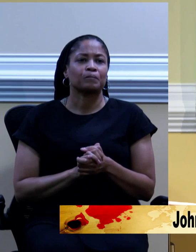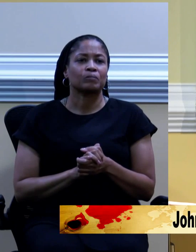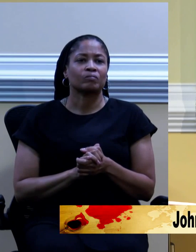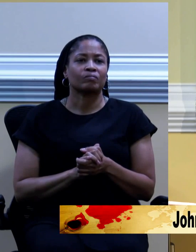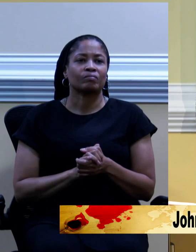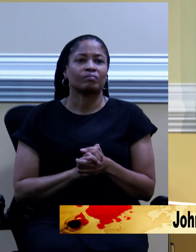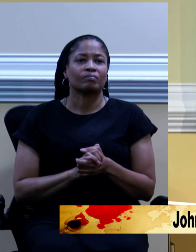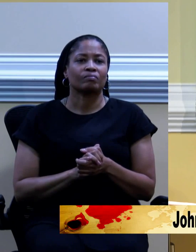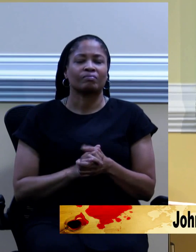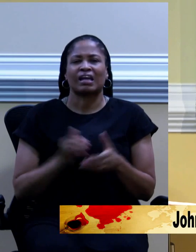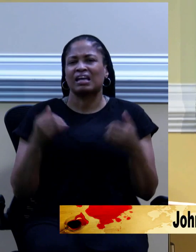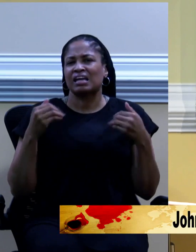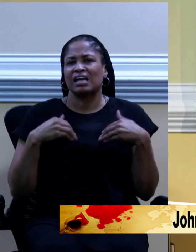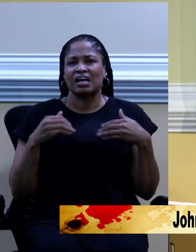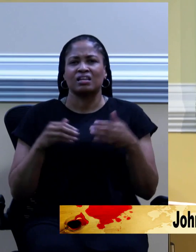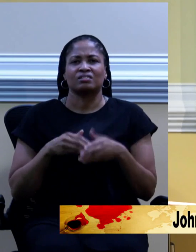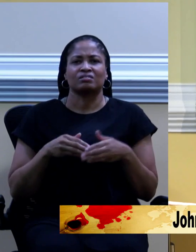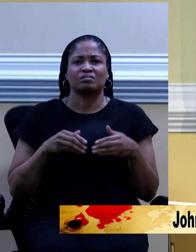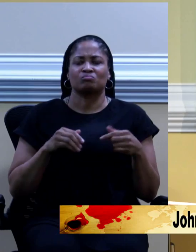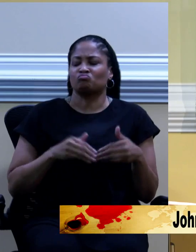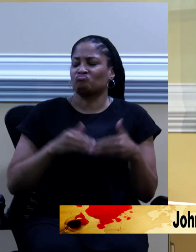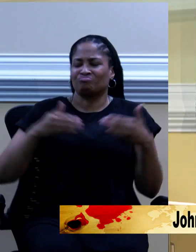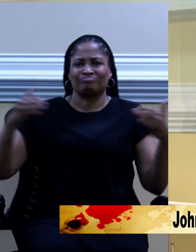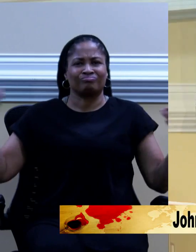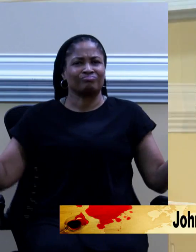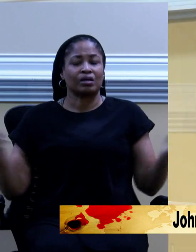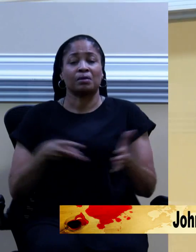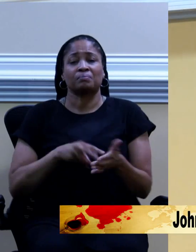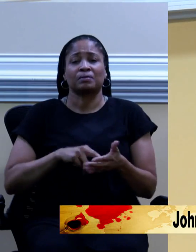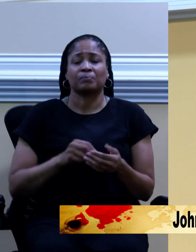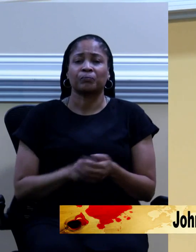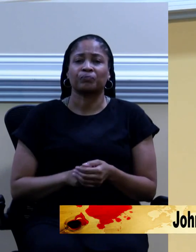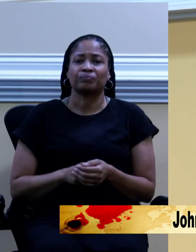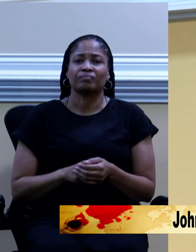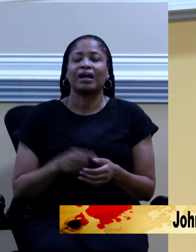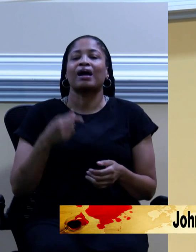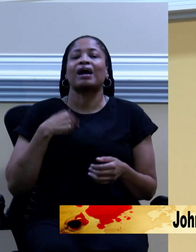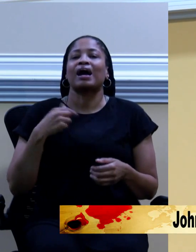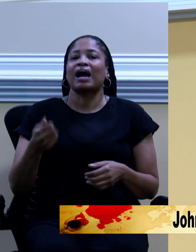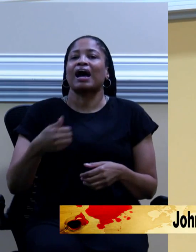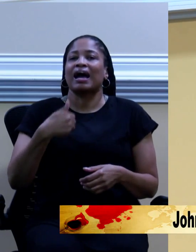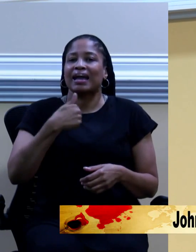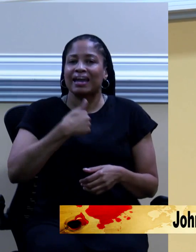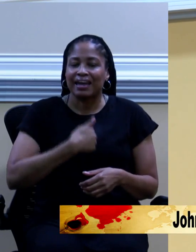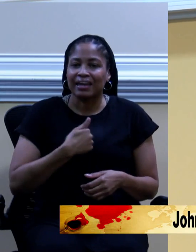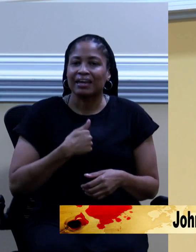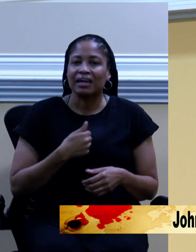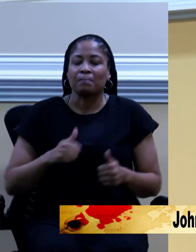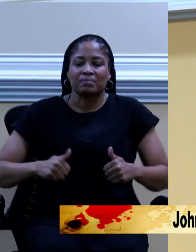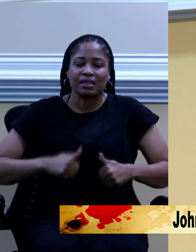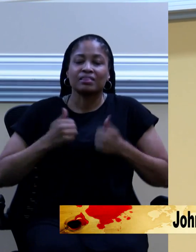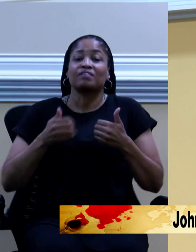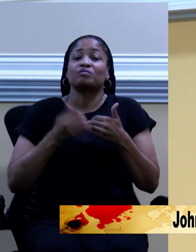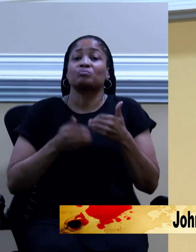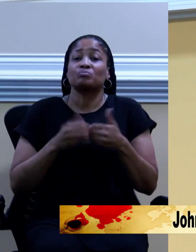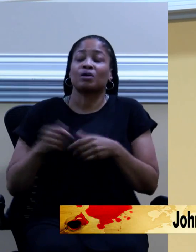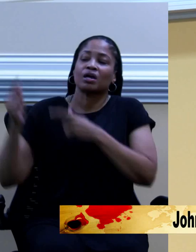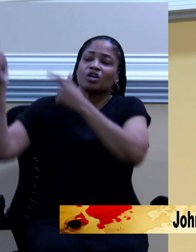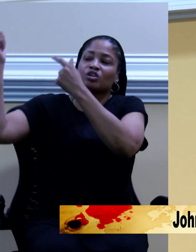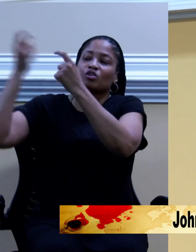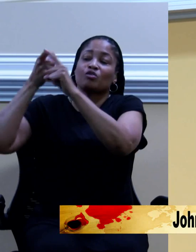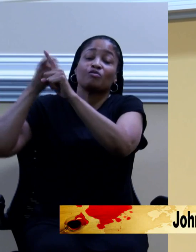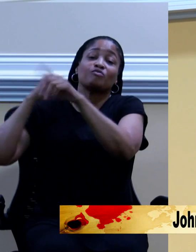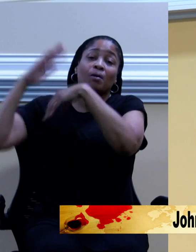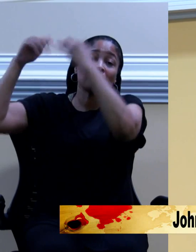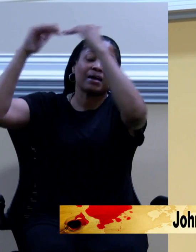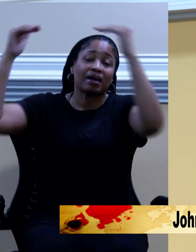meaning, sisters and brothers. Verse 51, go ahead. I am the living bread which came down from heaven. Uh-huh. If any